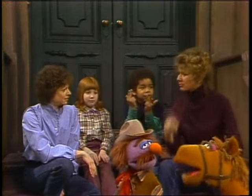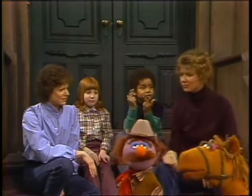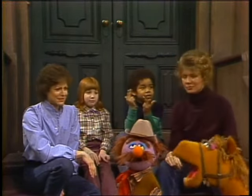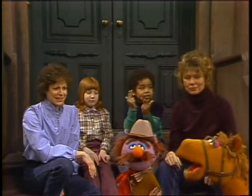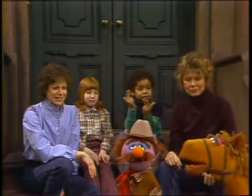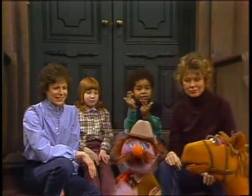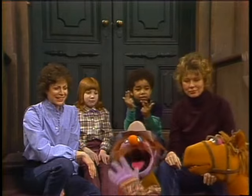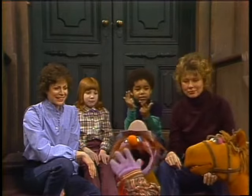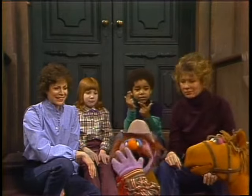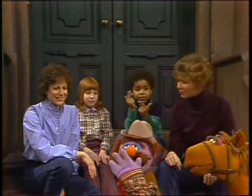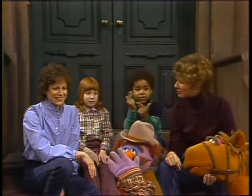forgetful.